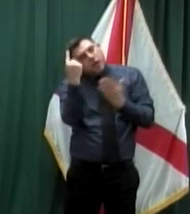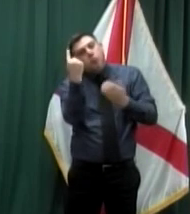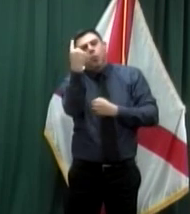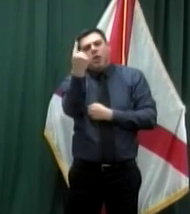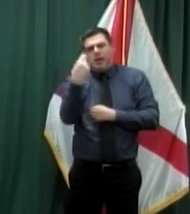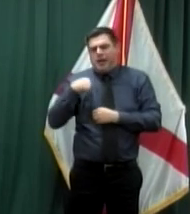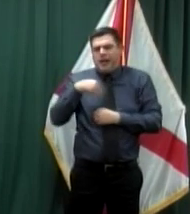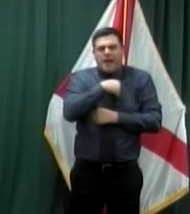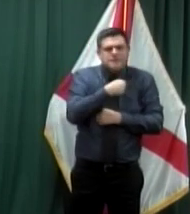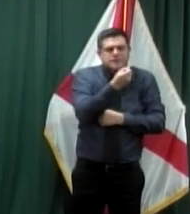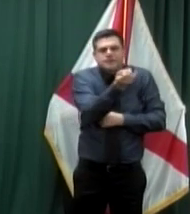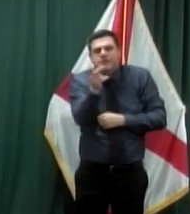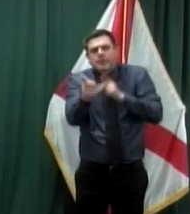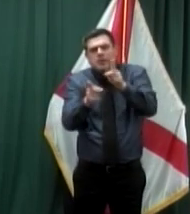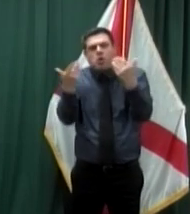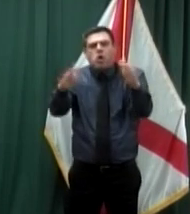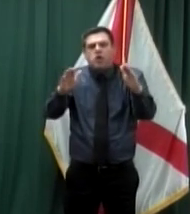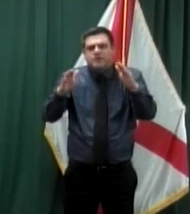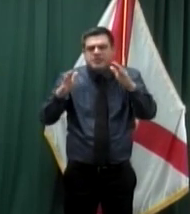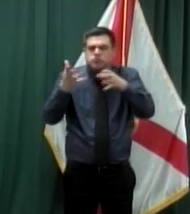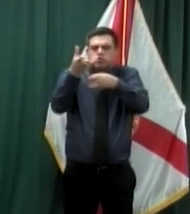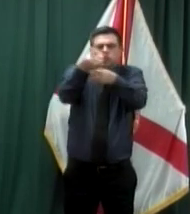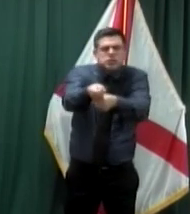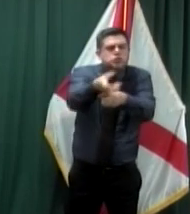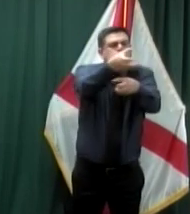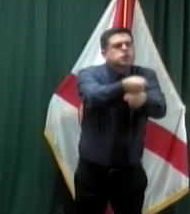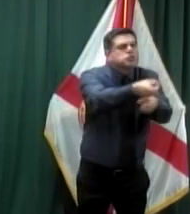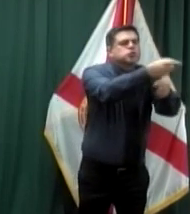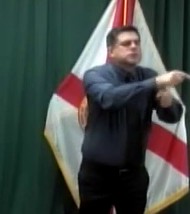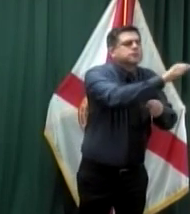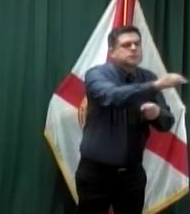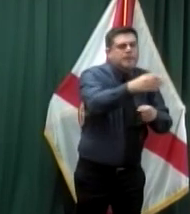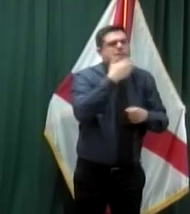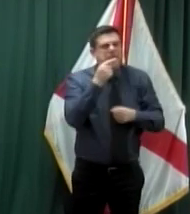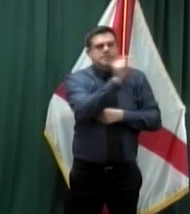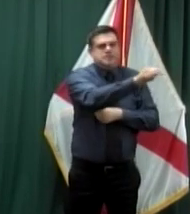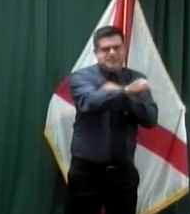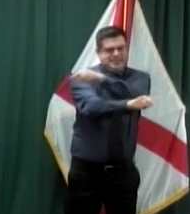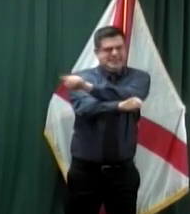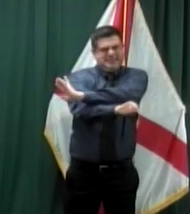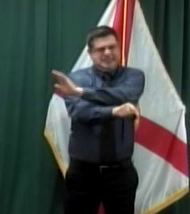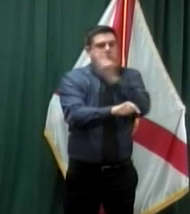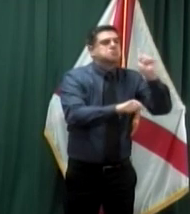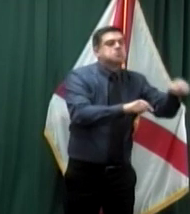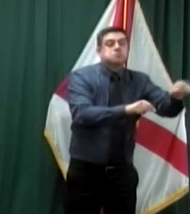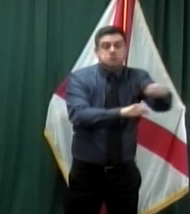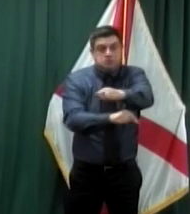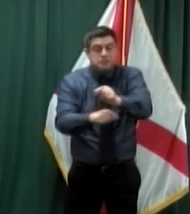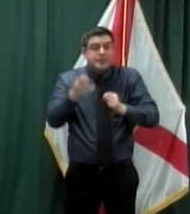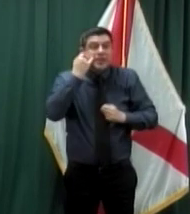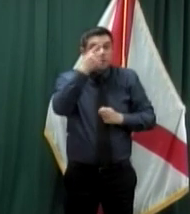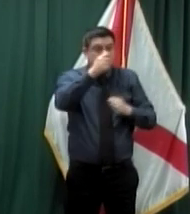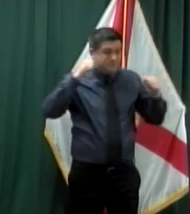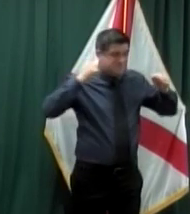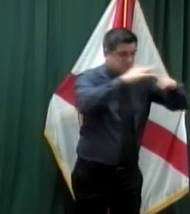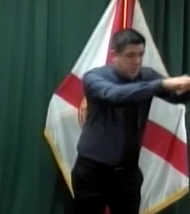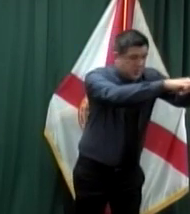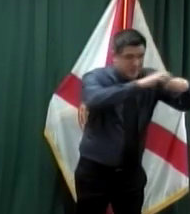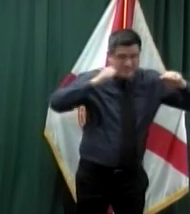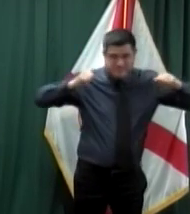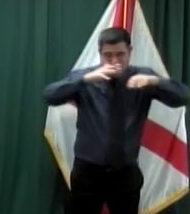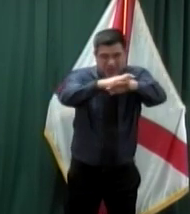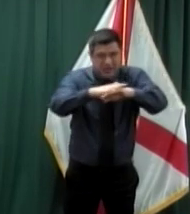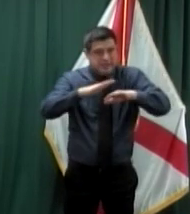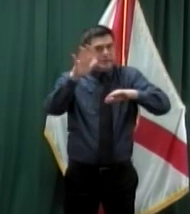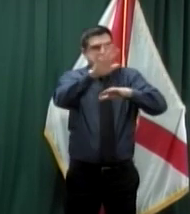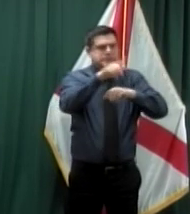entities that we have agreements with, first and foremost. And then if we have a surge, if you will, or an increase in demand for testing, then we